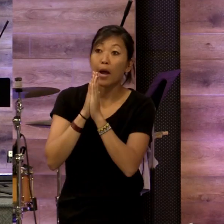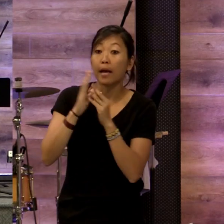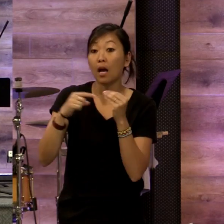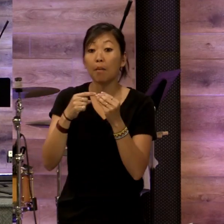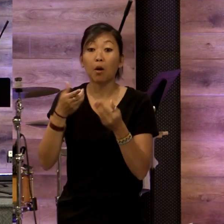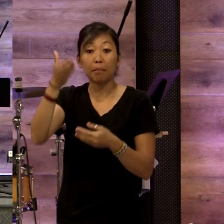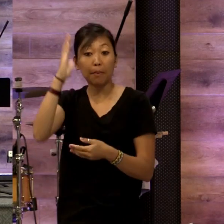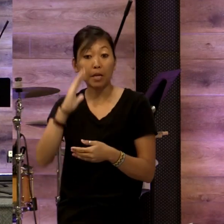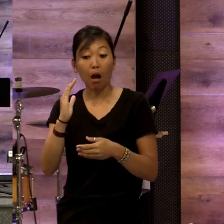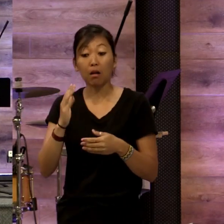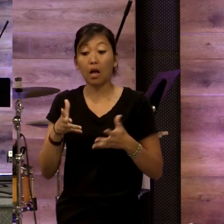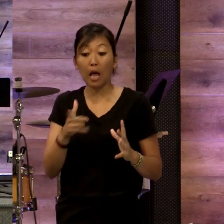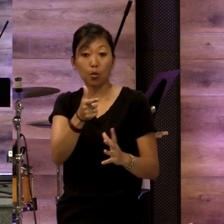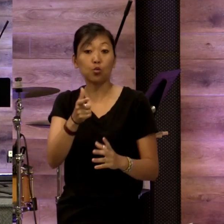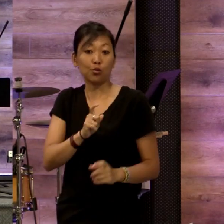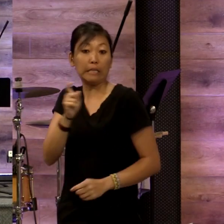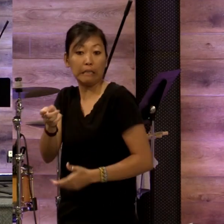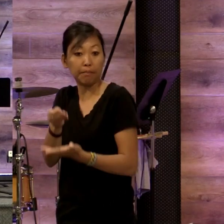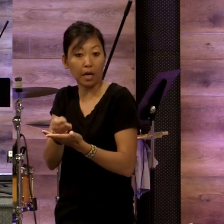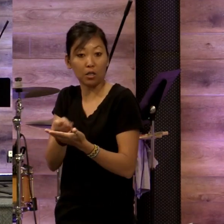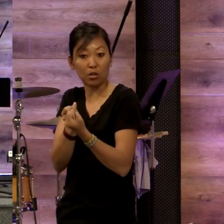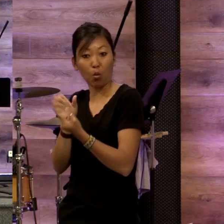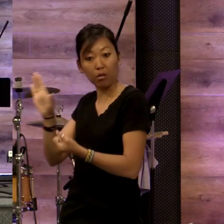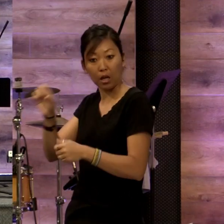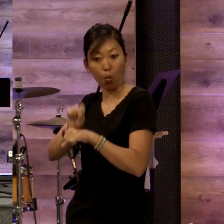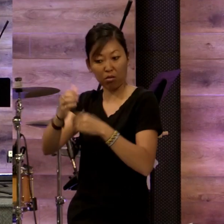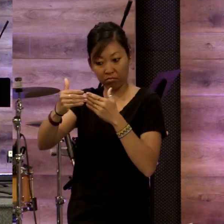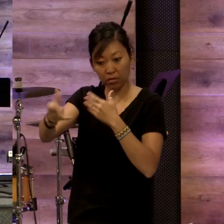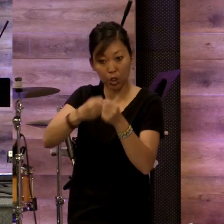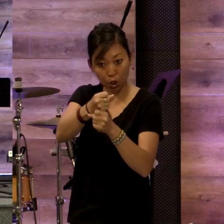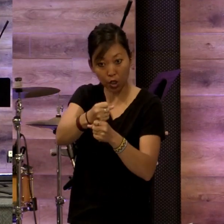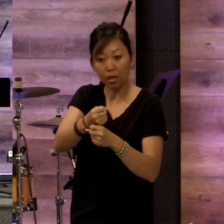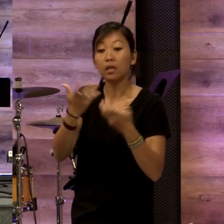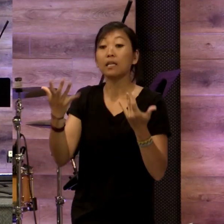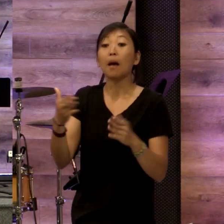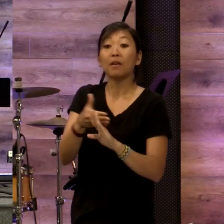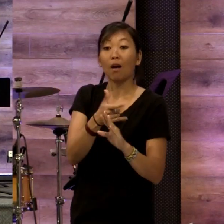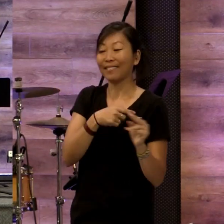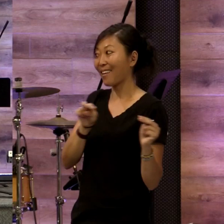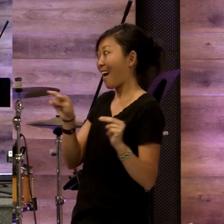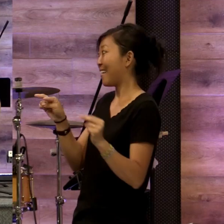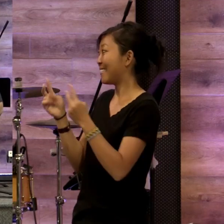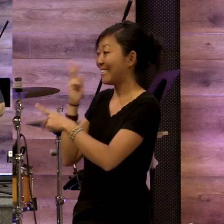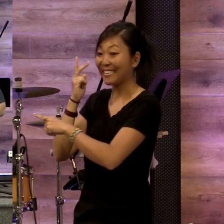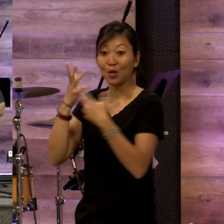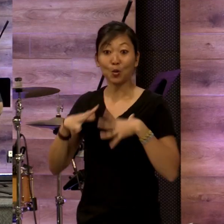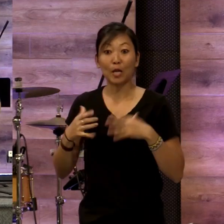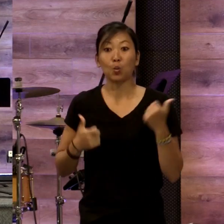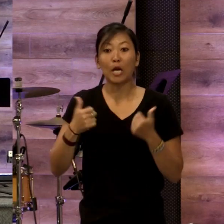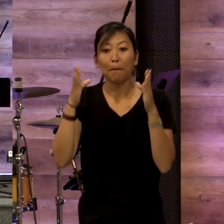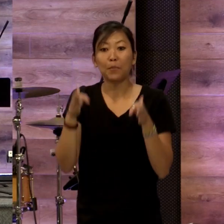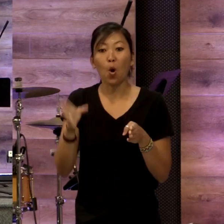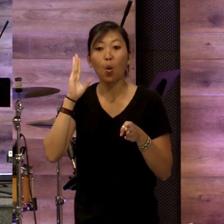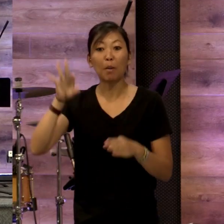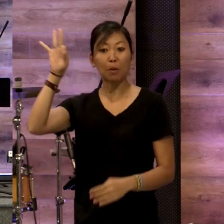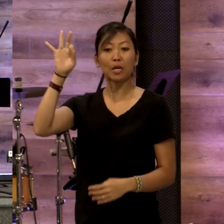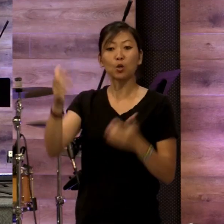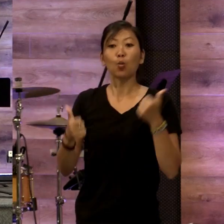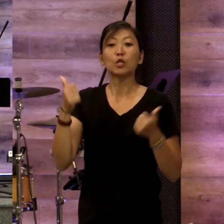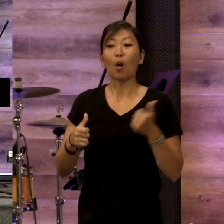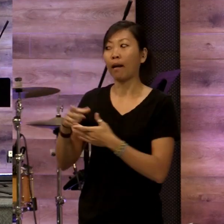this strategic time. Now, before I dismiss you, if you were to look up here and look at how we're dressed, which person do you think would be preaching